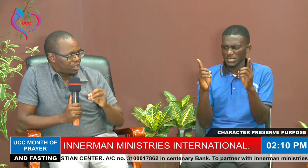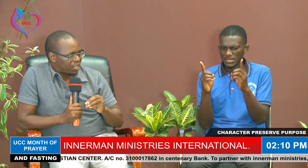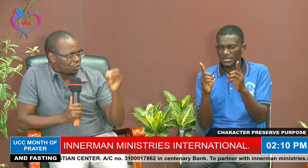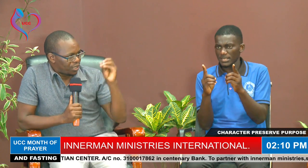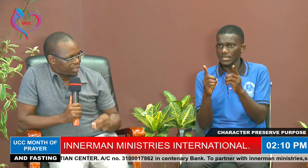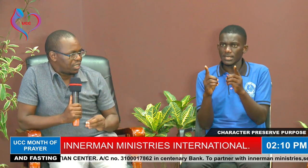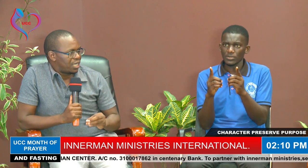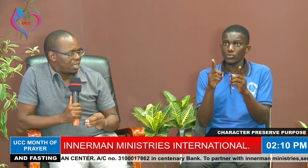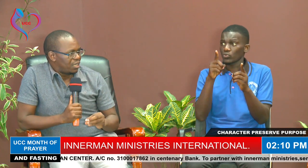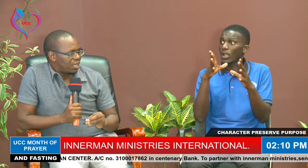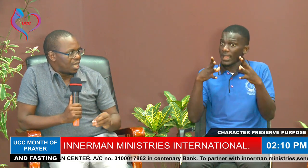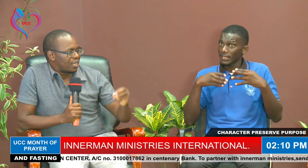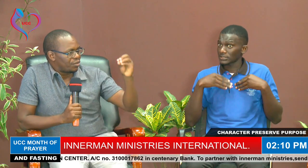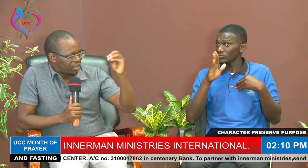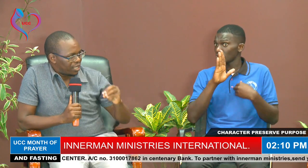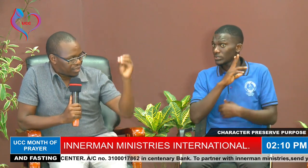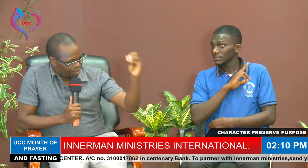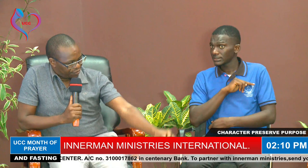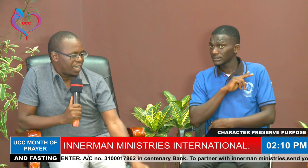accepting that you are a sinner and you need a savior.